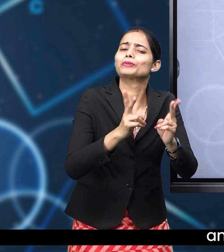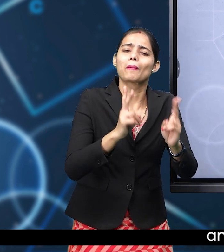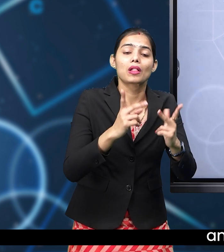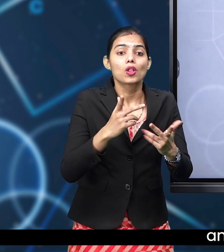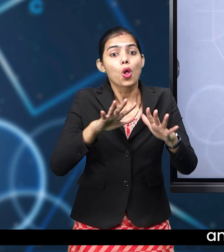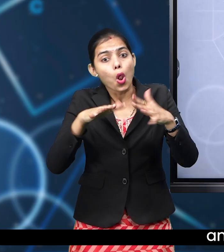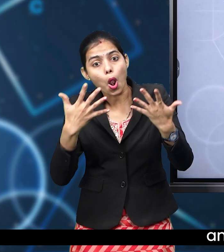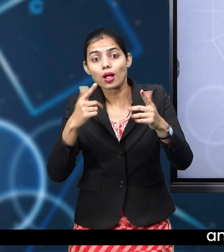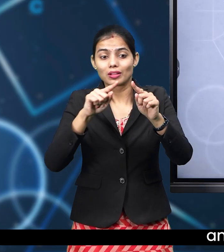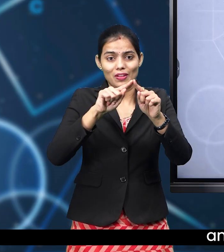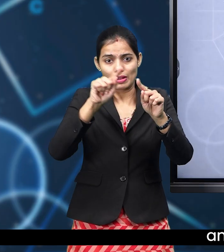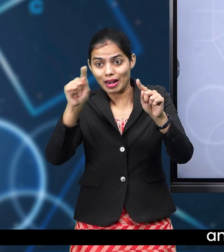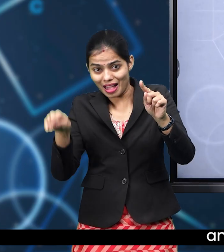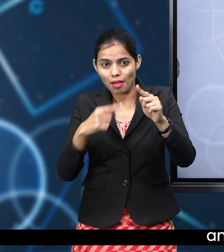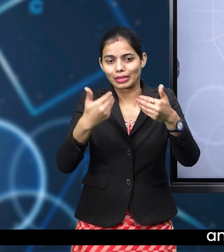space.